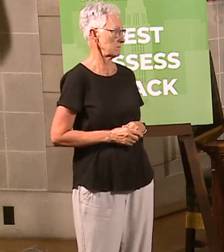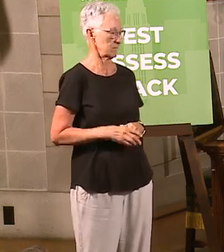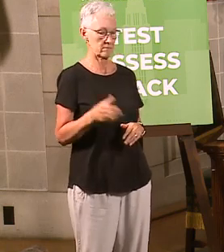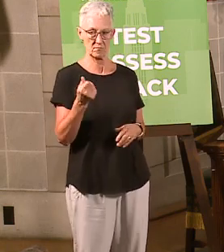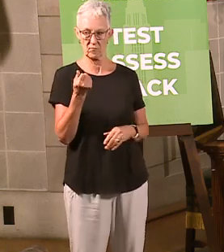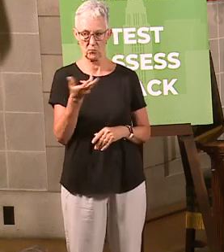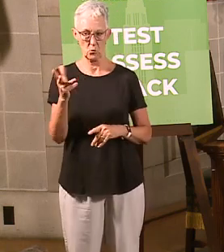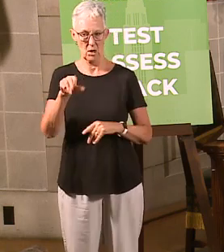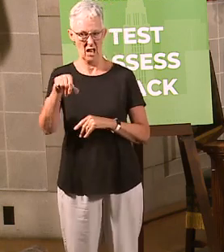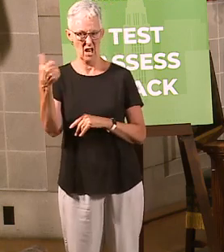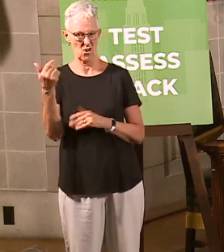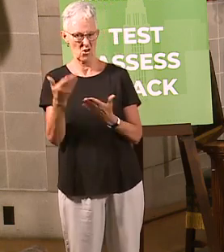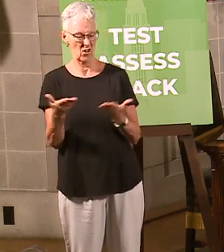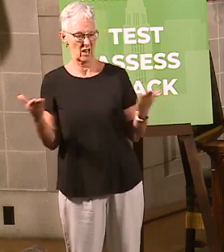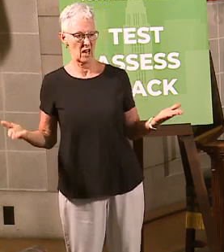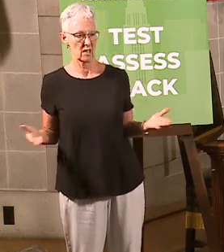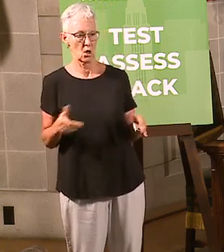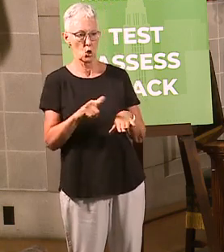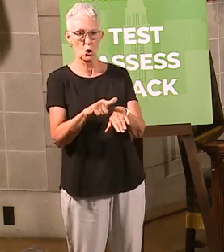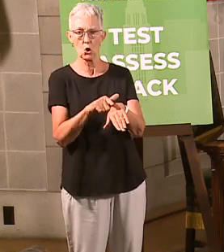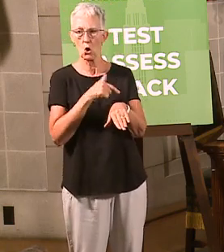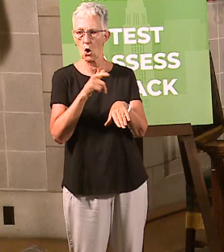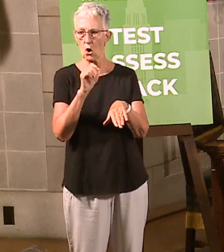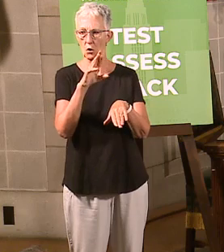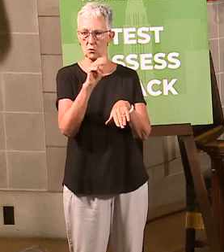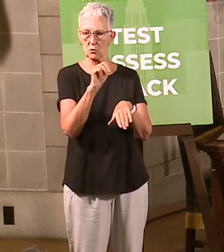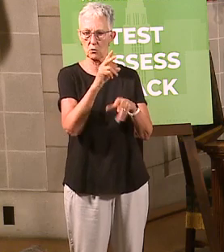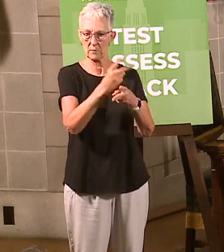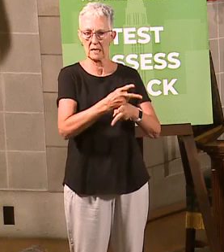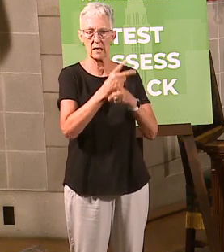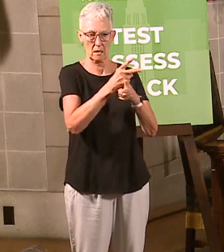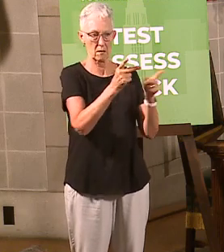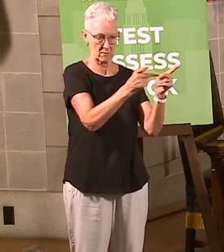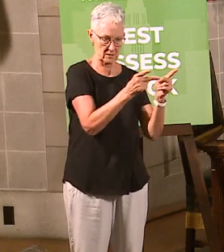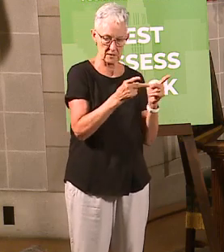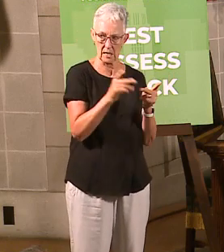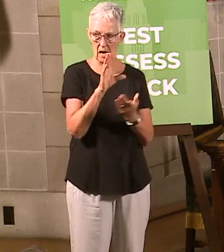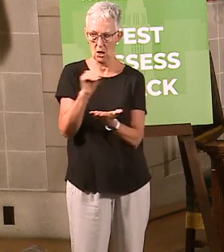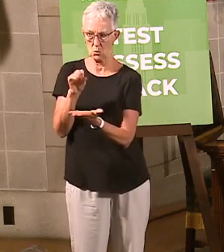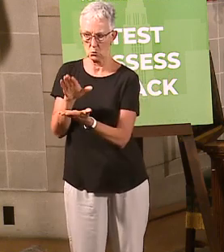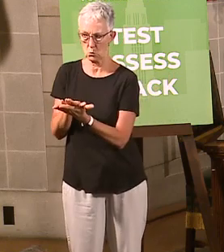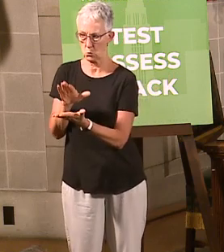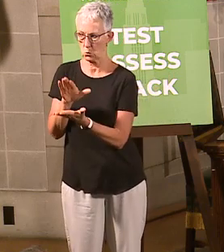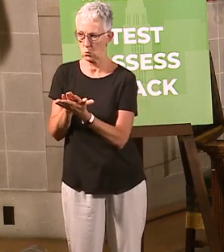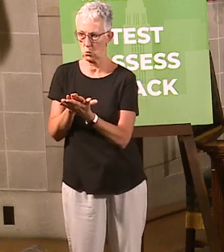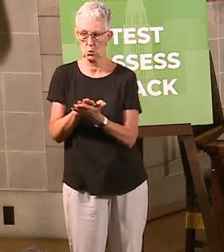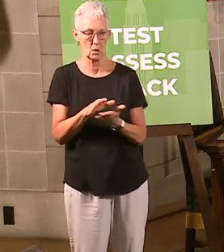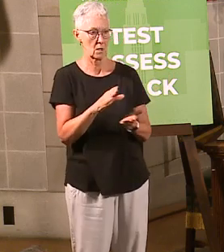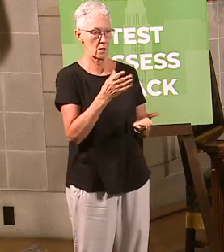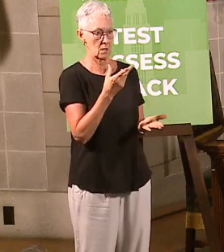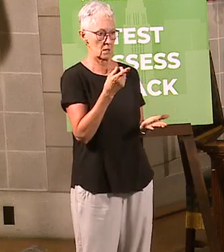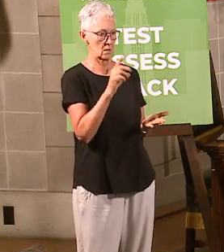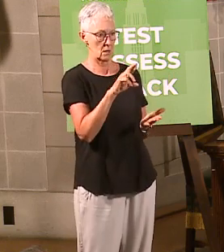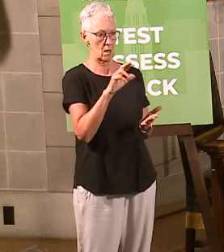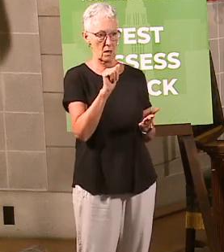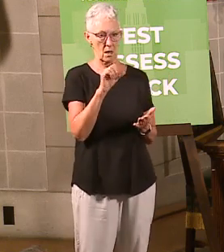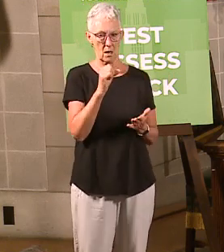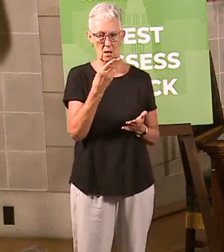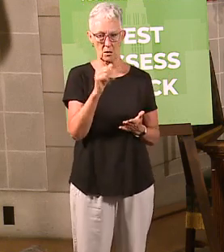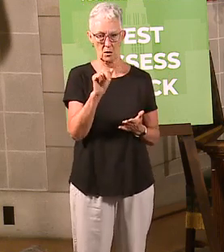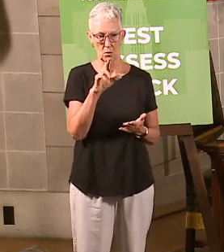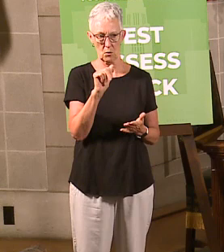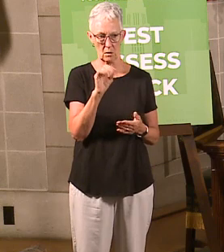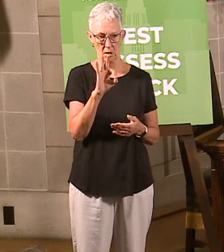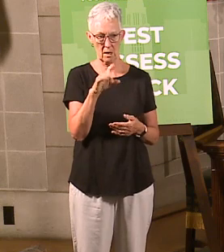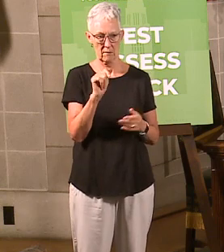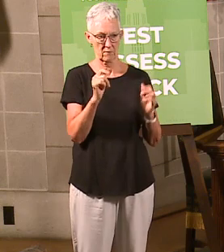other things we're going to talk about here: long-term care facilities and schools. We're going to start with long-term care facilities. Dr. Ashraf, who is with